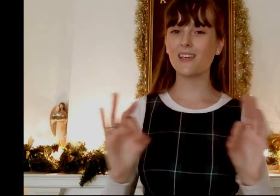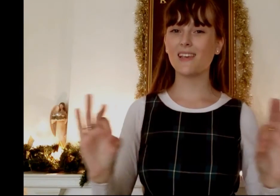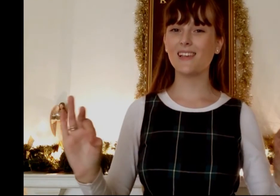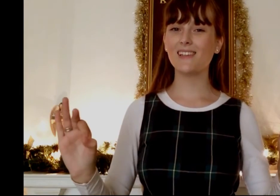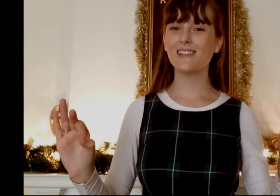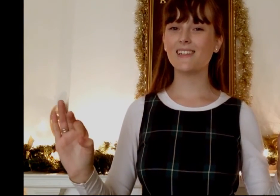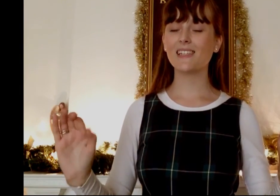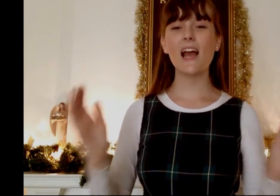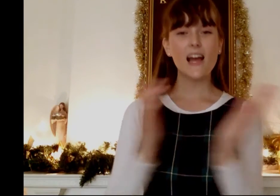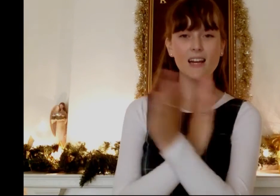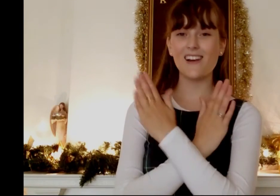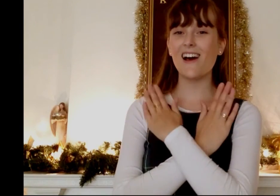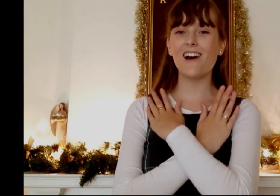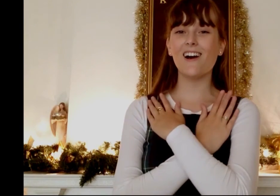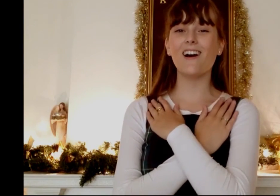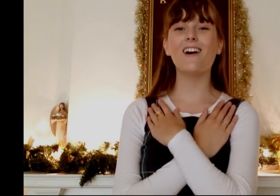peace and love.